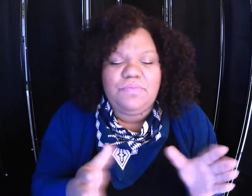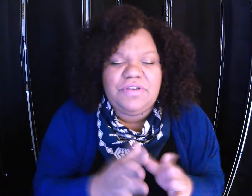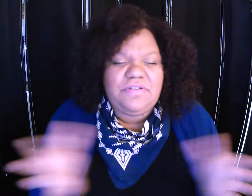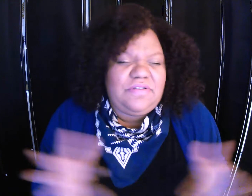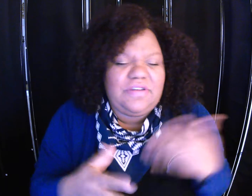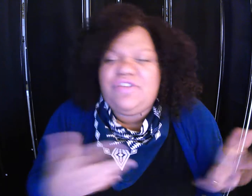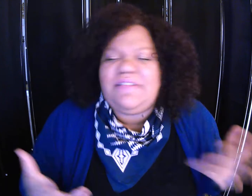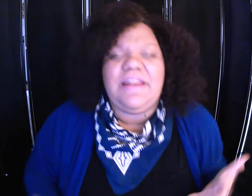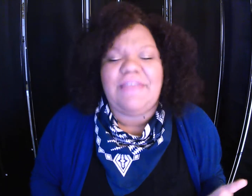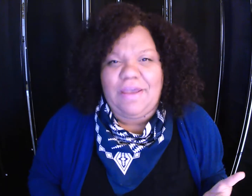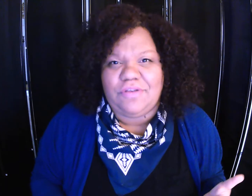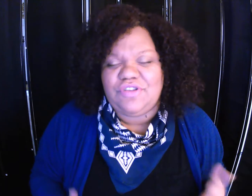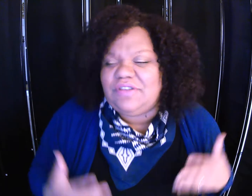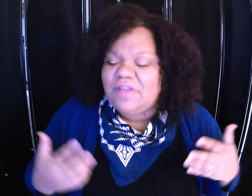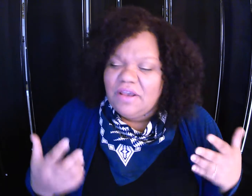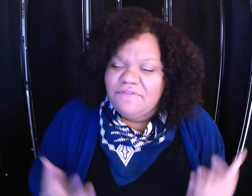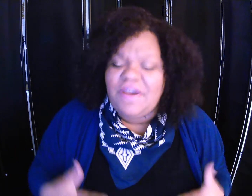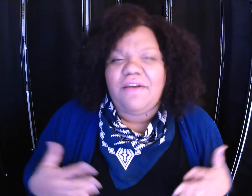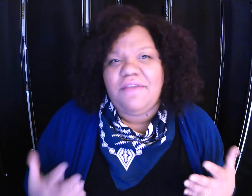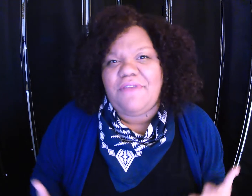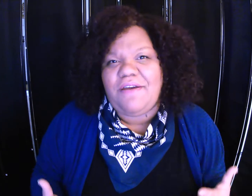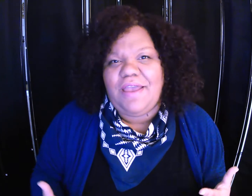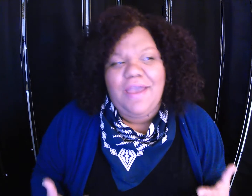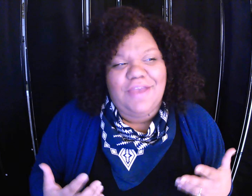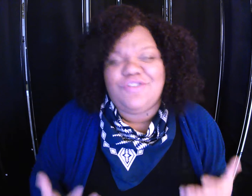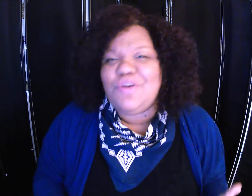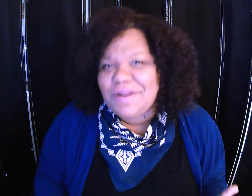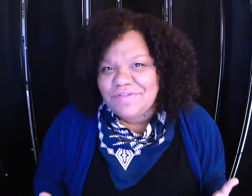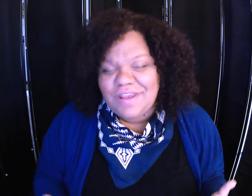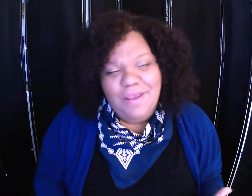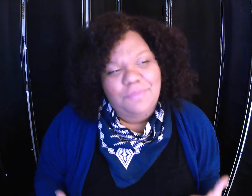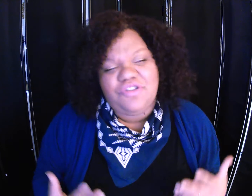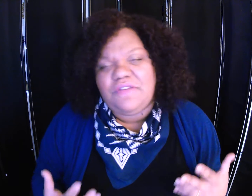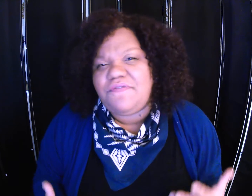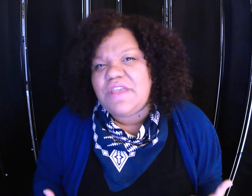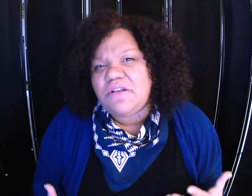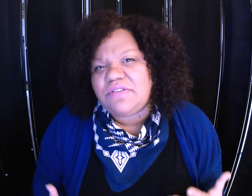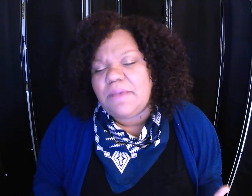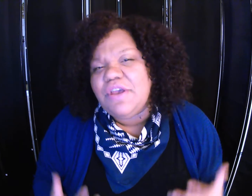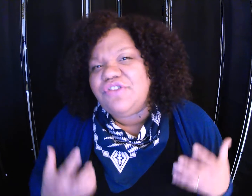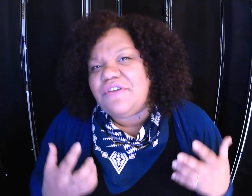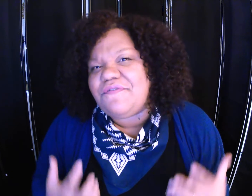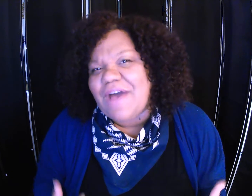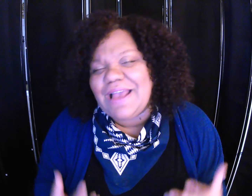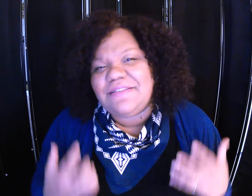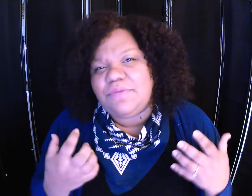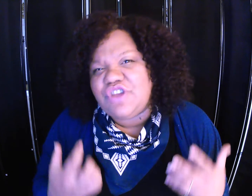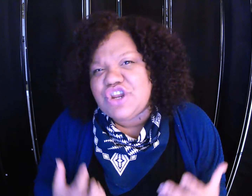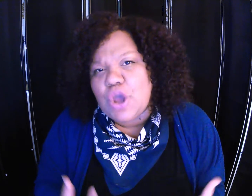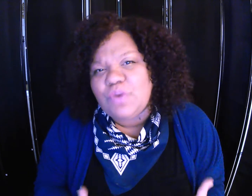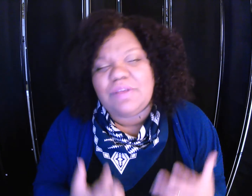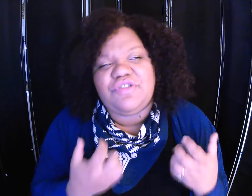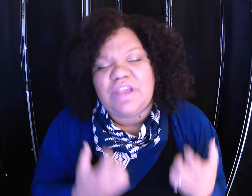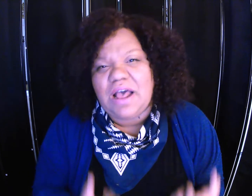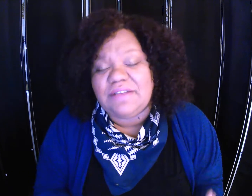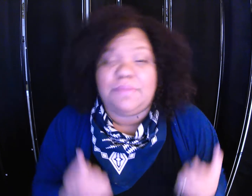would suggest anything else. She's very, very intuitive to him. She feels him. She finds him. She knows him. She hugs him. She